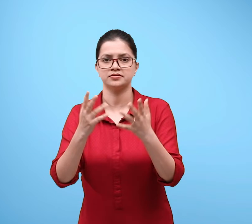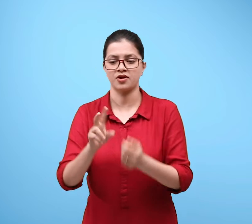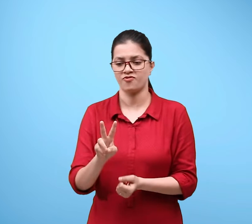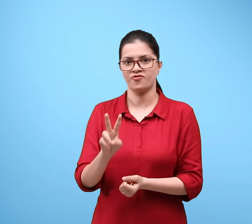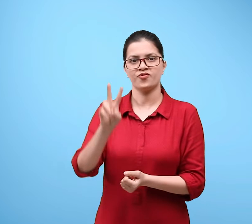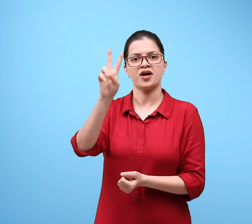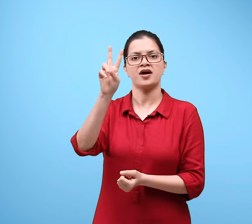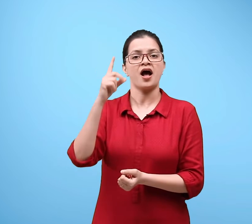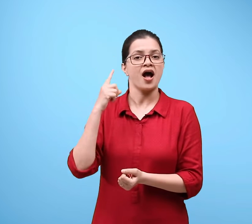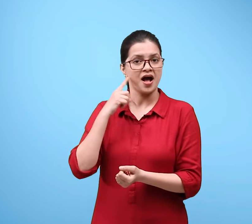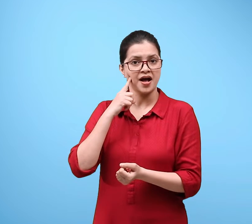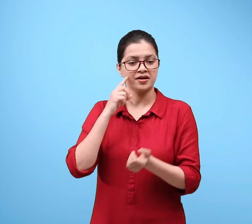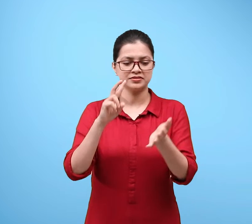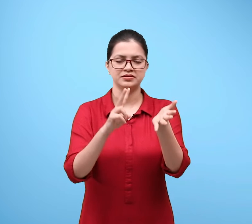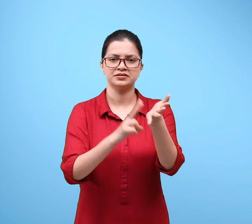lemon juice,